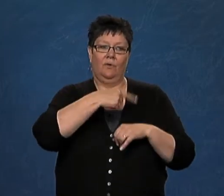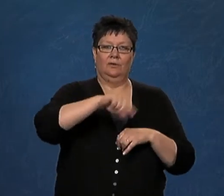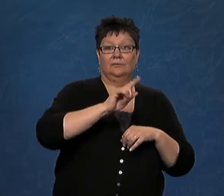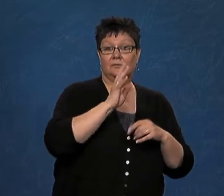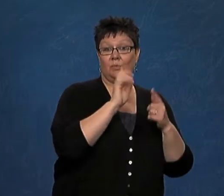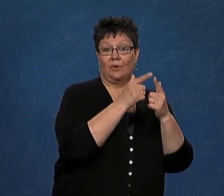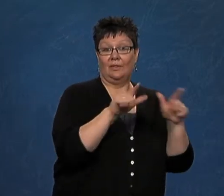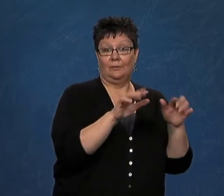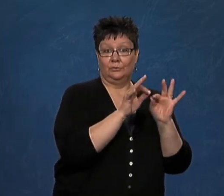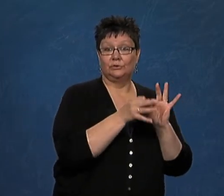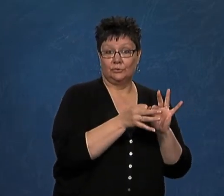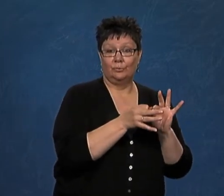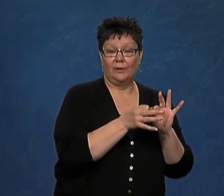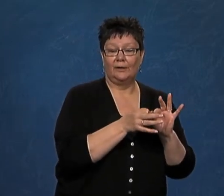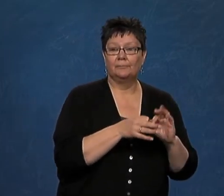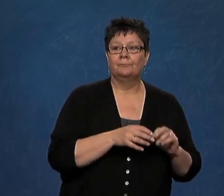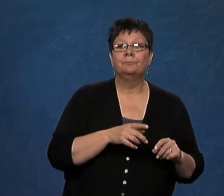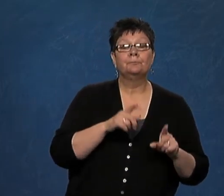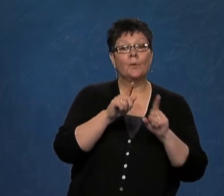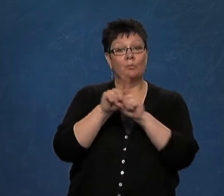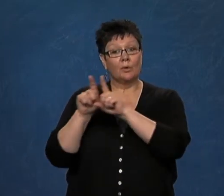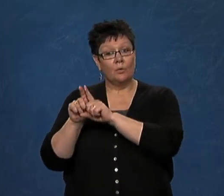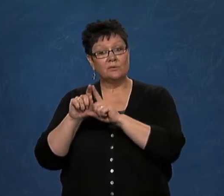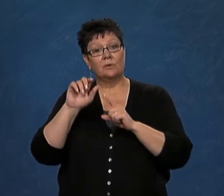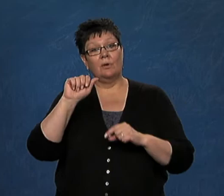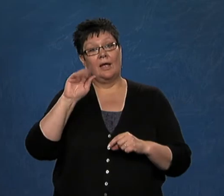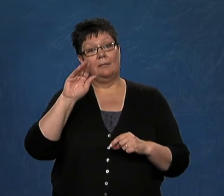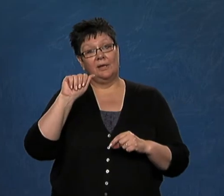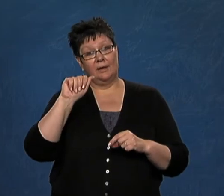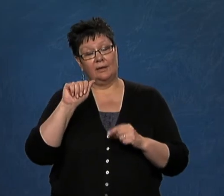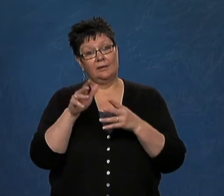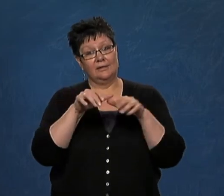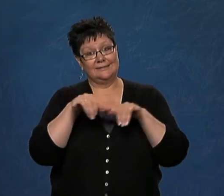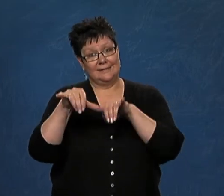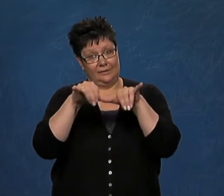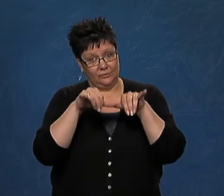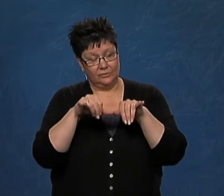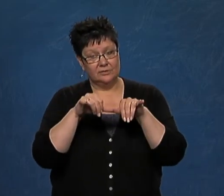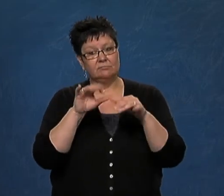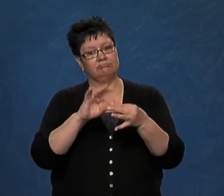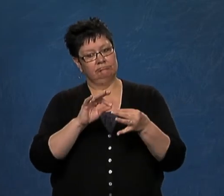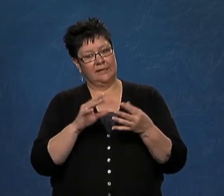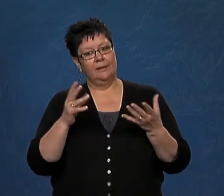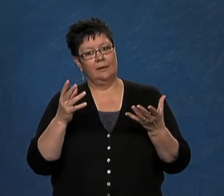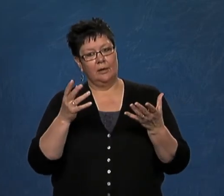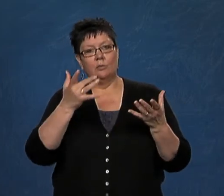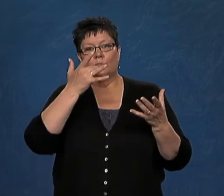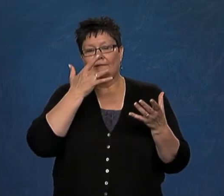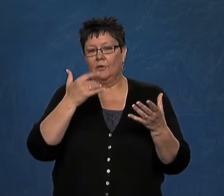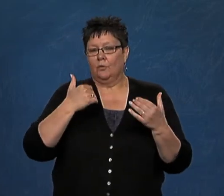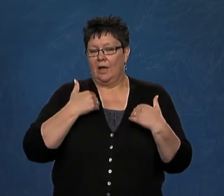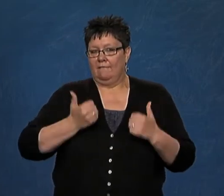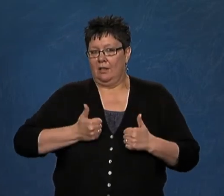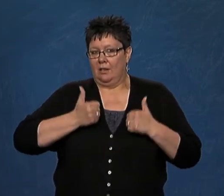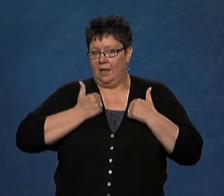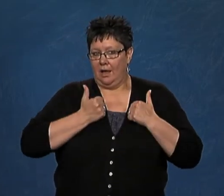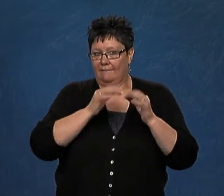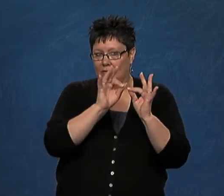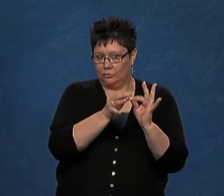standards are there and established for spoken language interpreters. Now, the American Bar Association also says they would